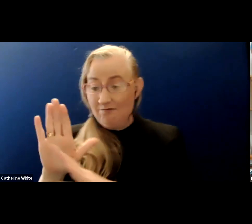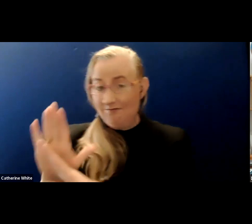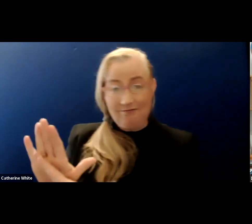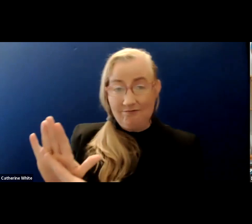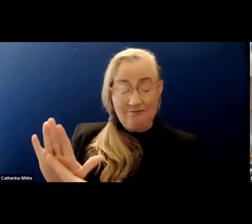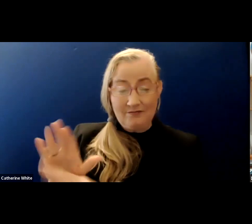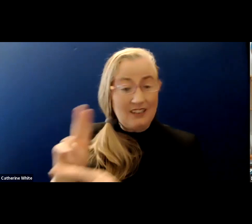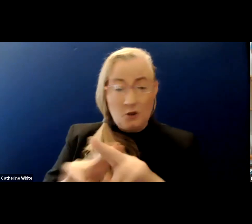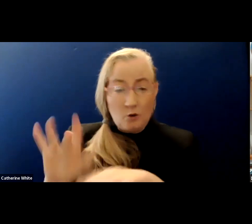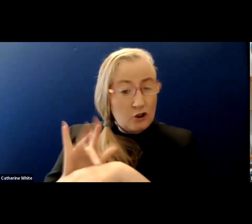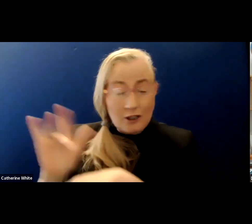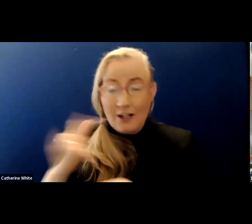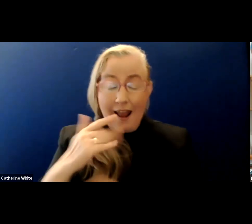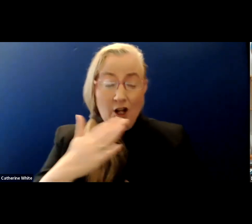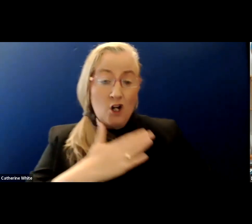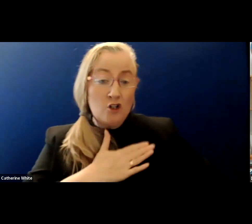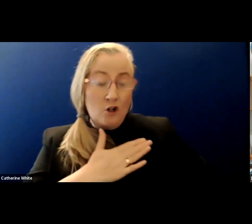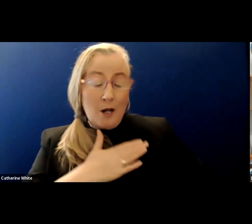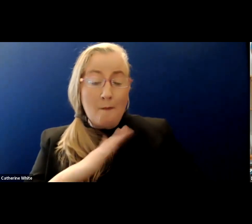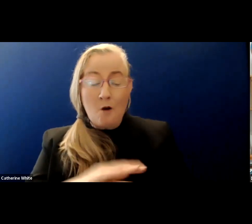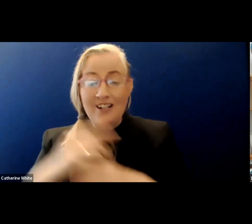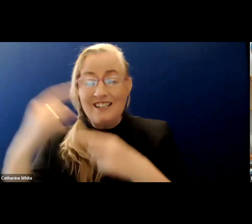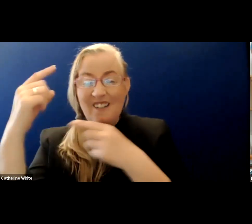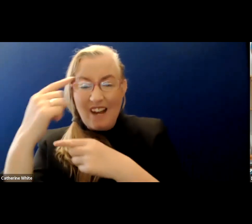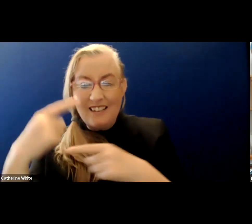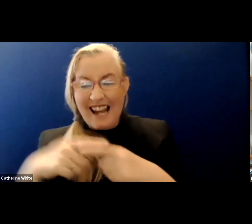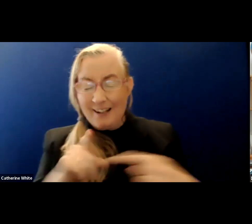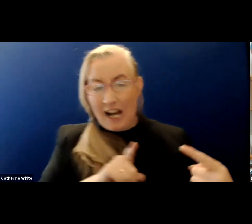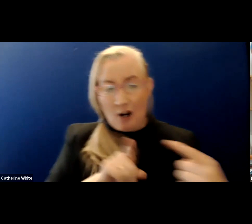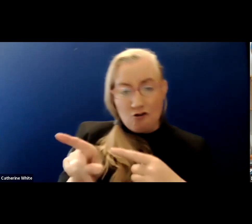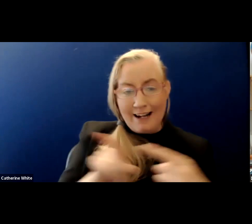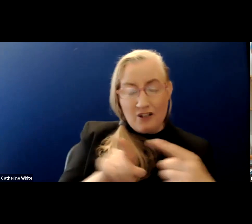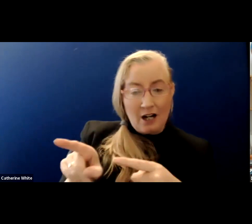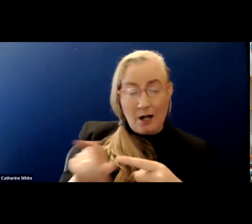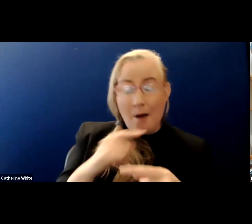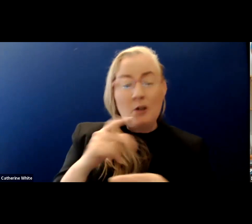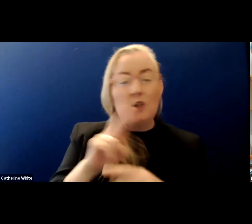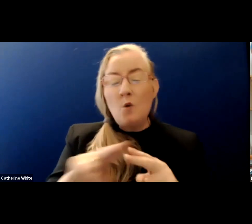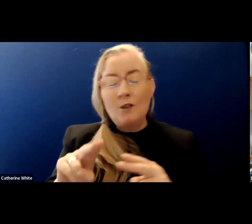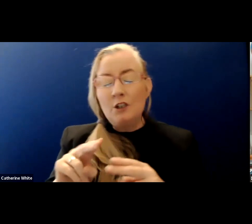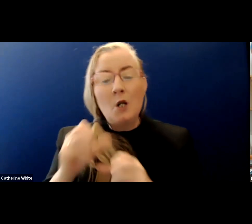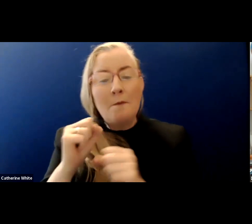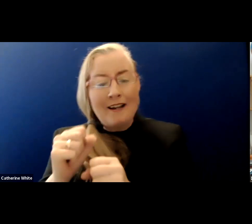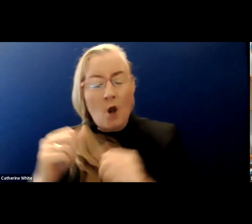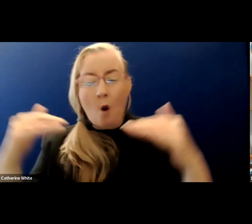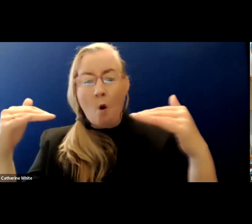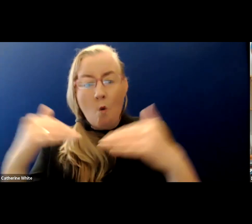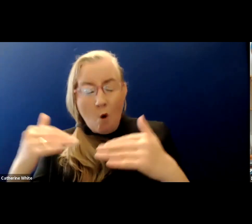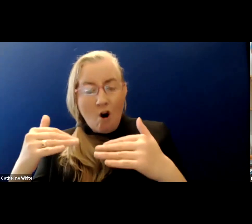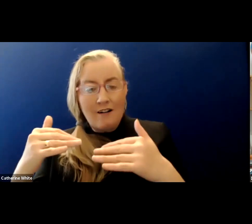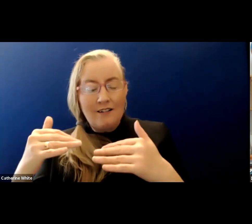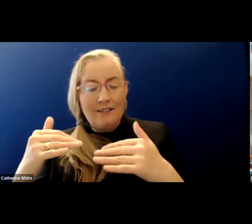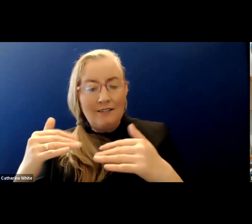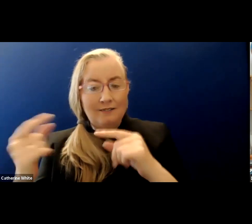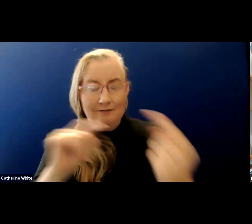right? And soldiers belonging to both defenders and aggressors, as long as they don't commit war crimes, will enjoy combatant immunity from